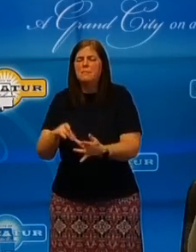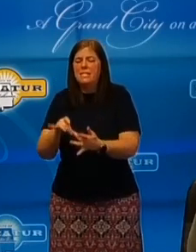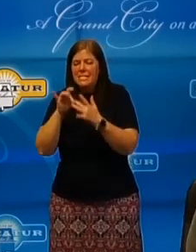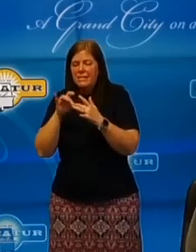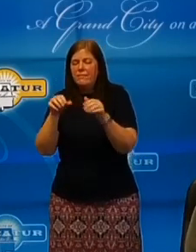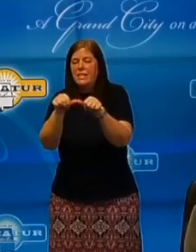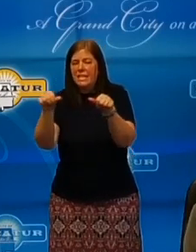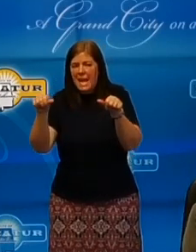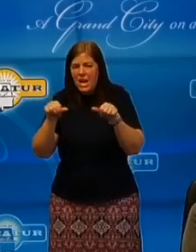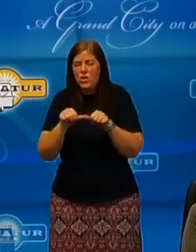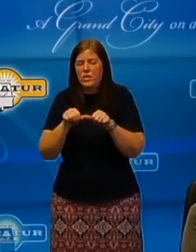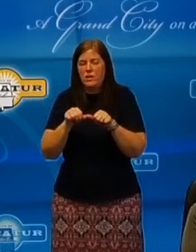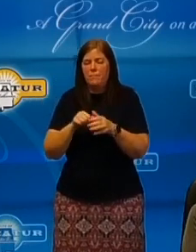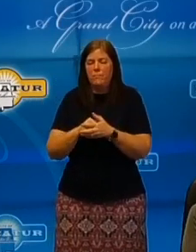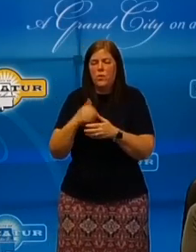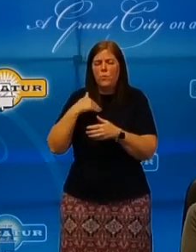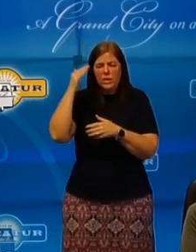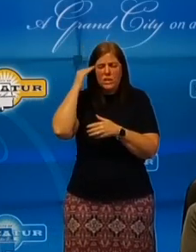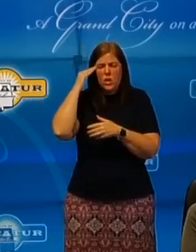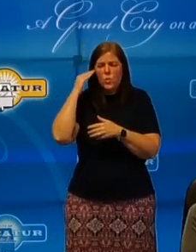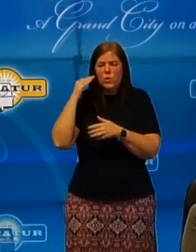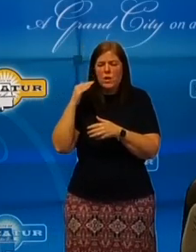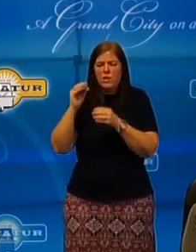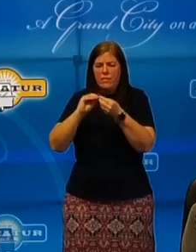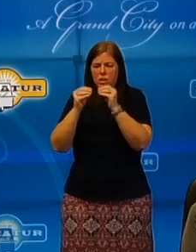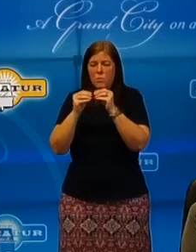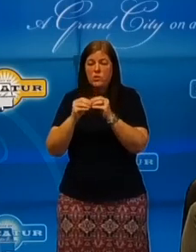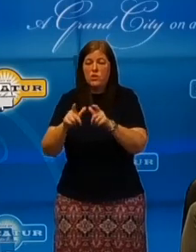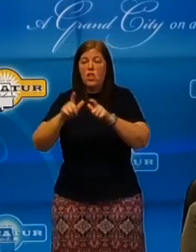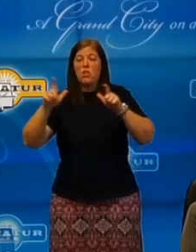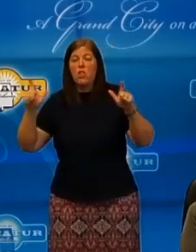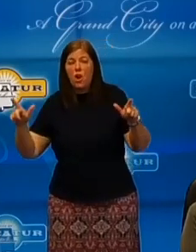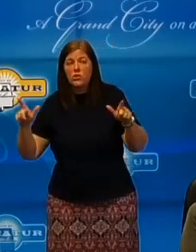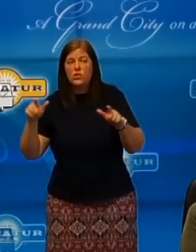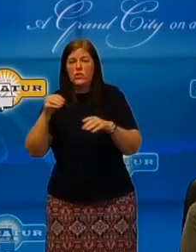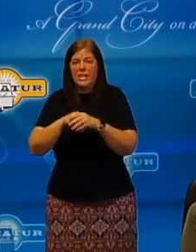are larger in the county than we've seen at the hospital. So,